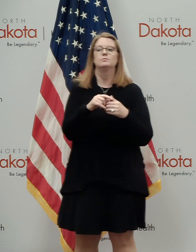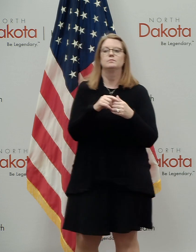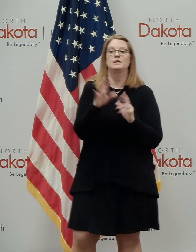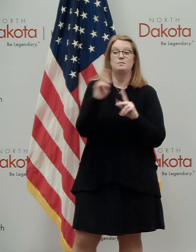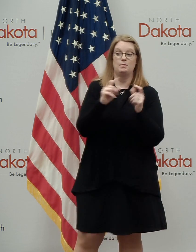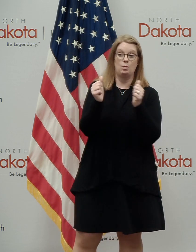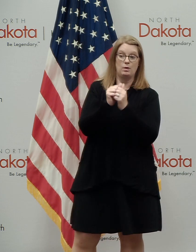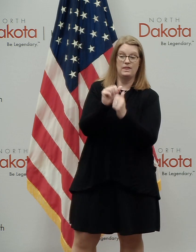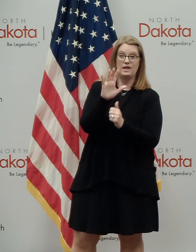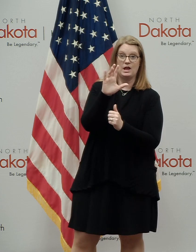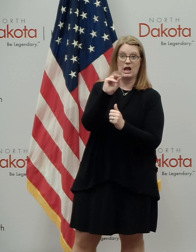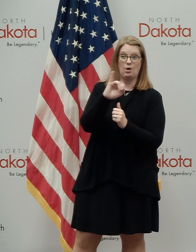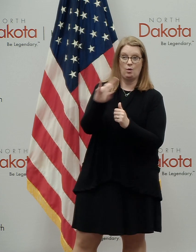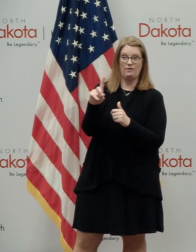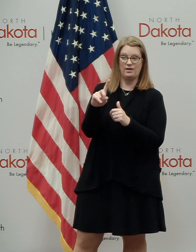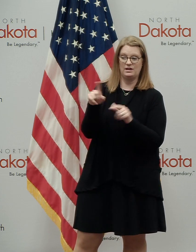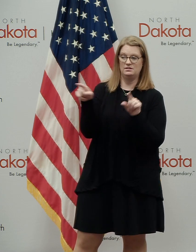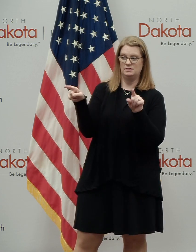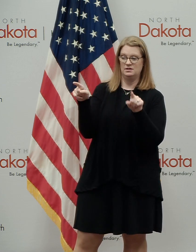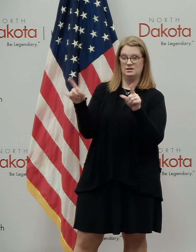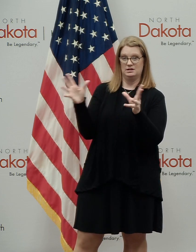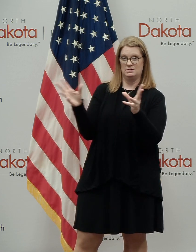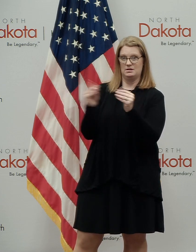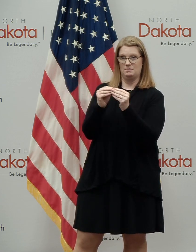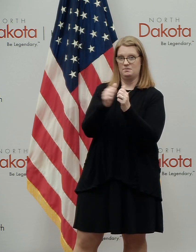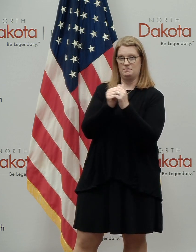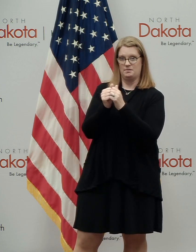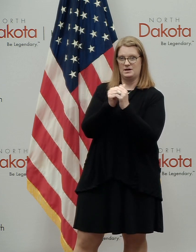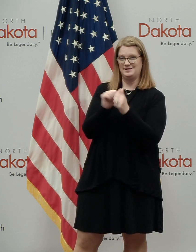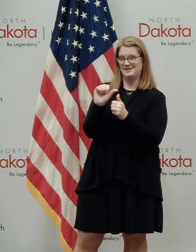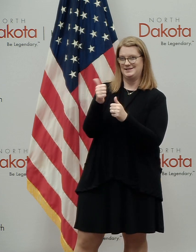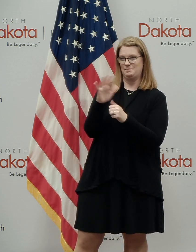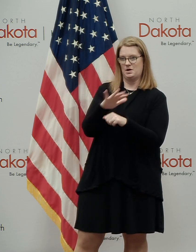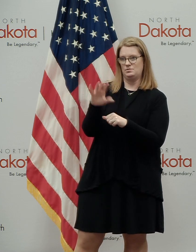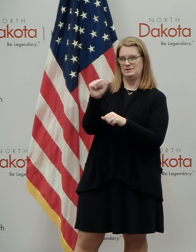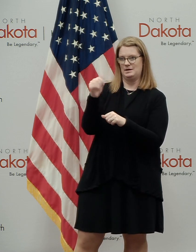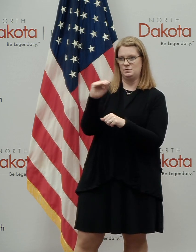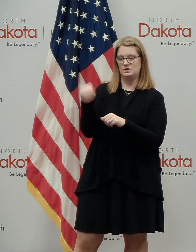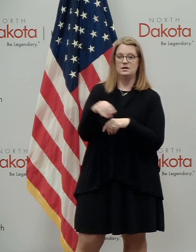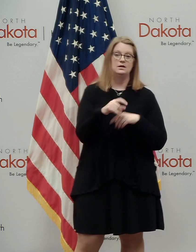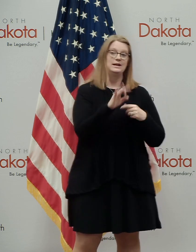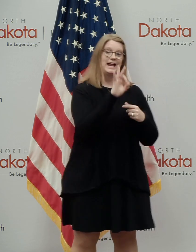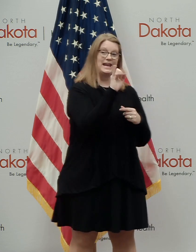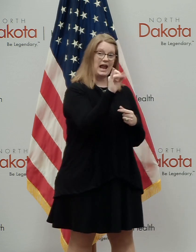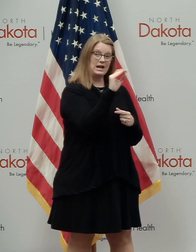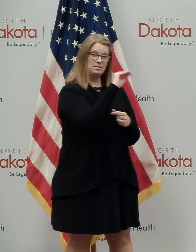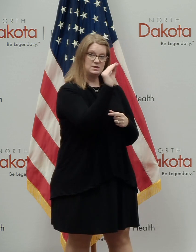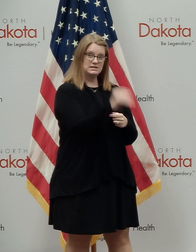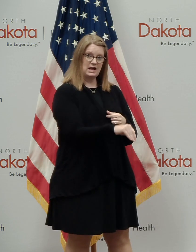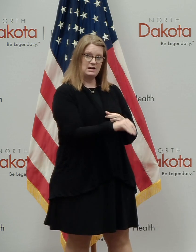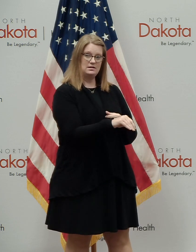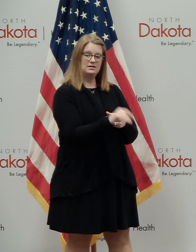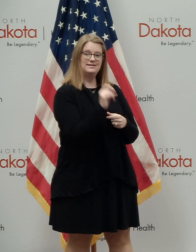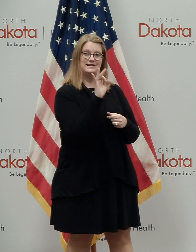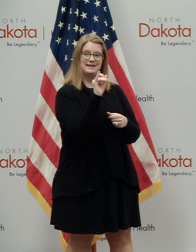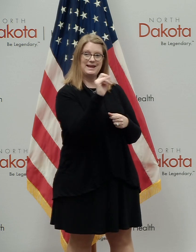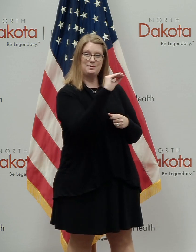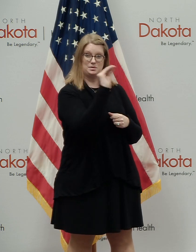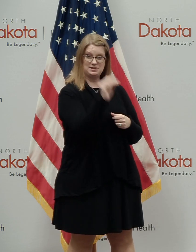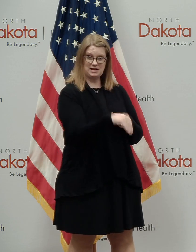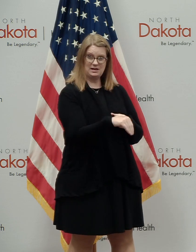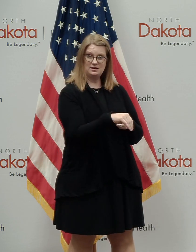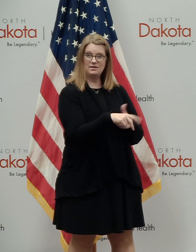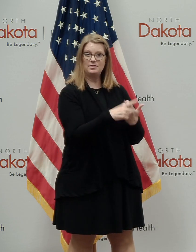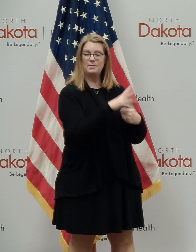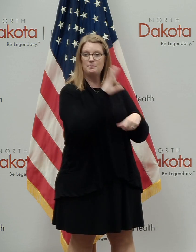we get just above 10% of staff beds, which means that 90% of the 90% of the